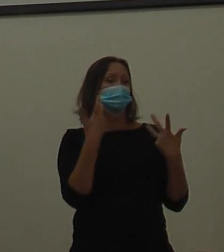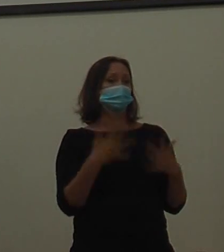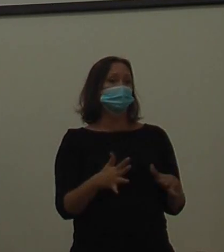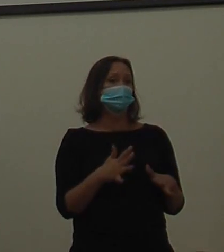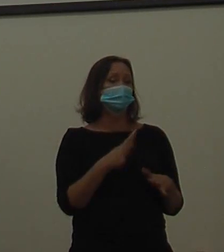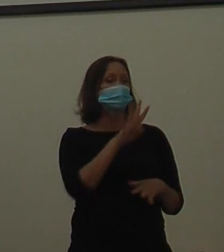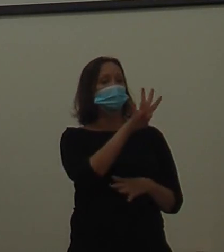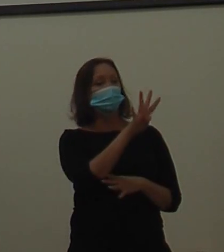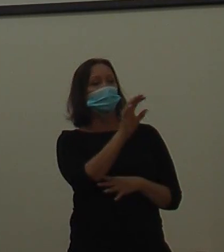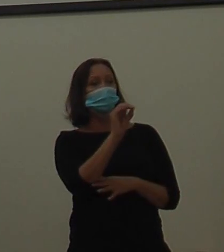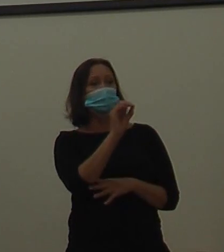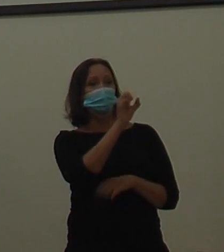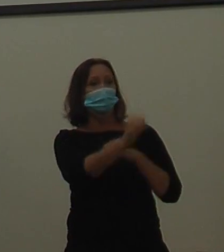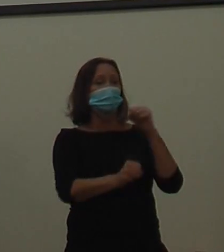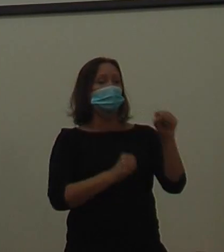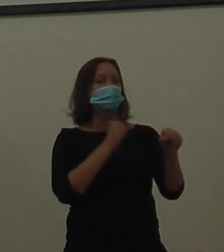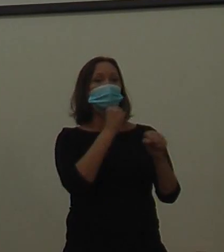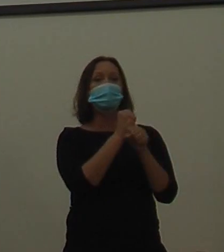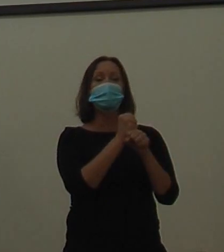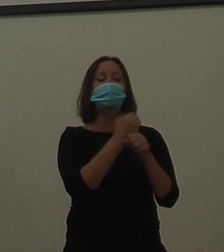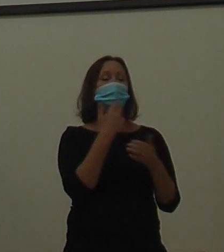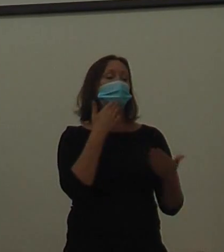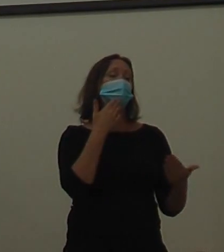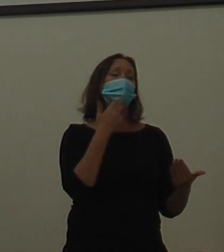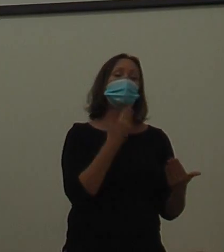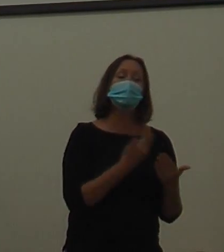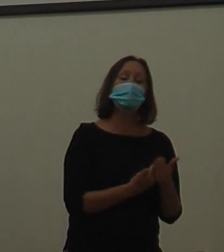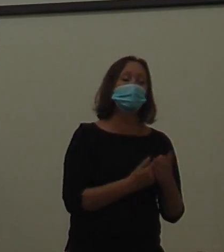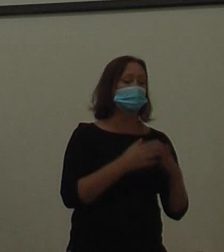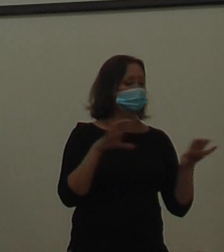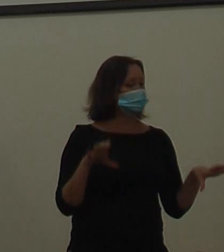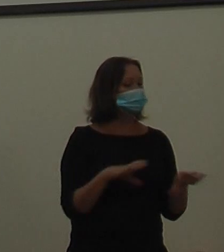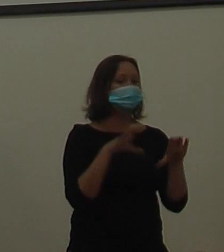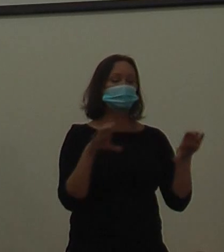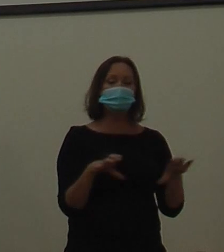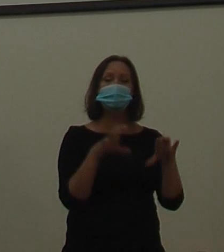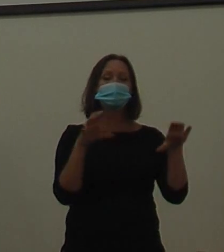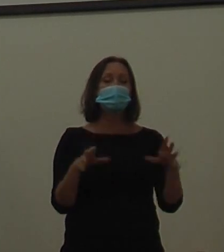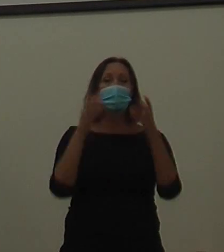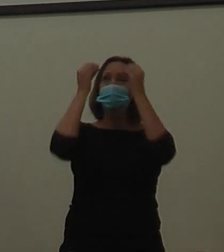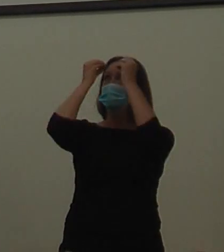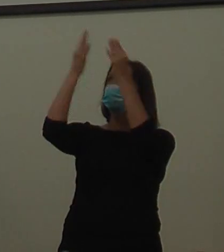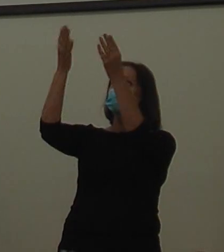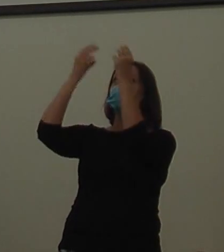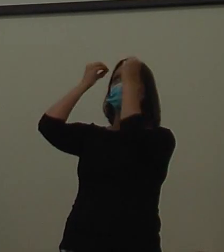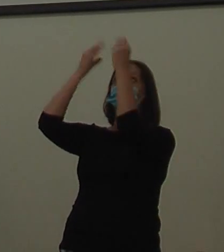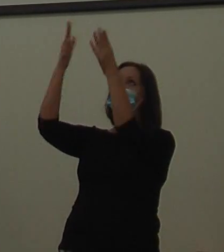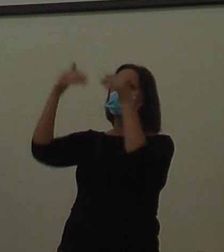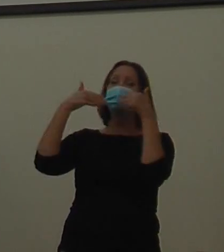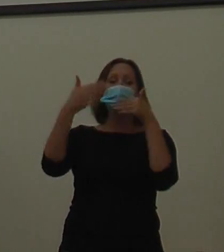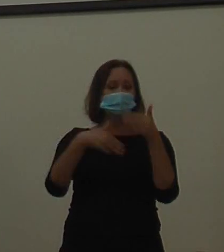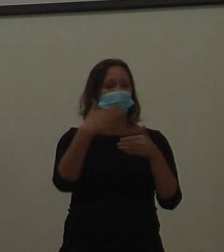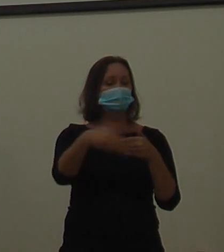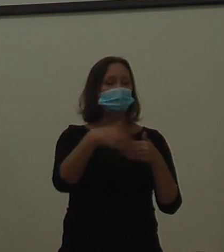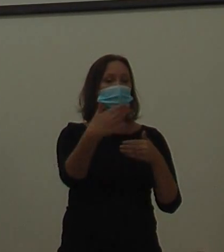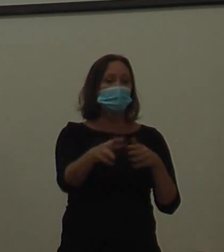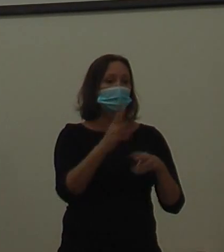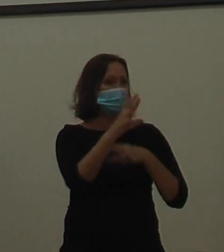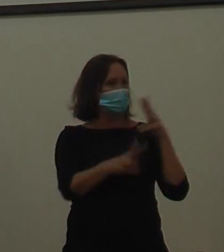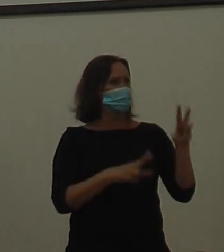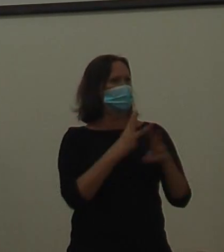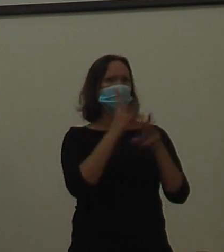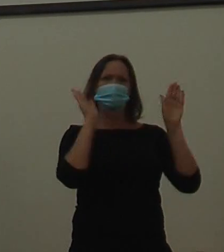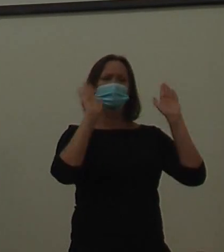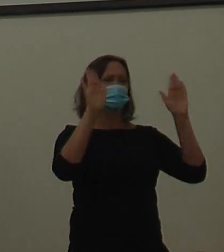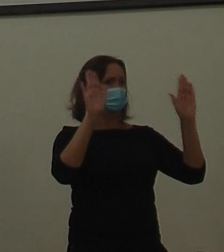good. The world was great because they were obeying God. But then, now as he's